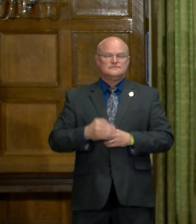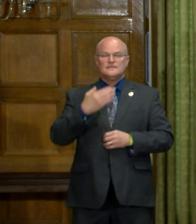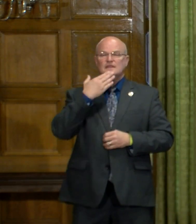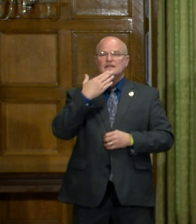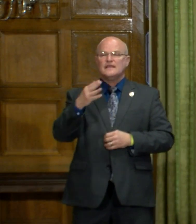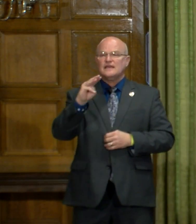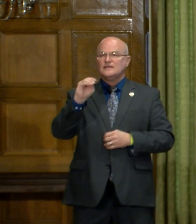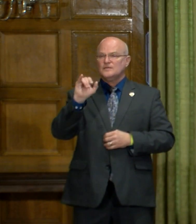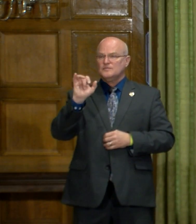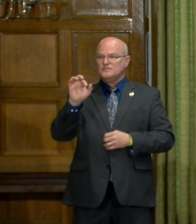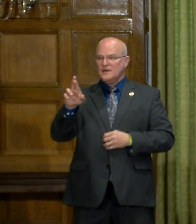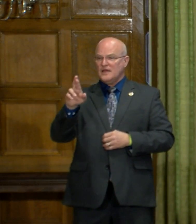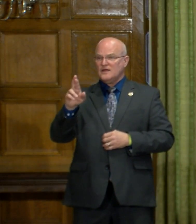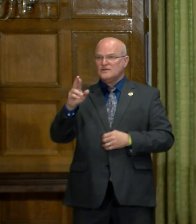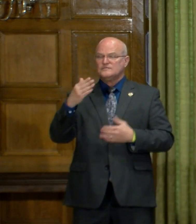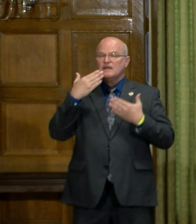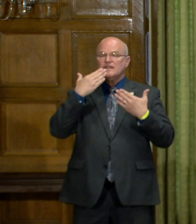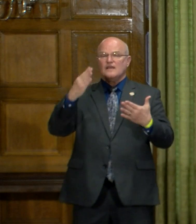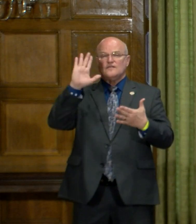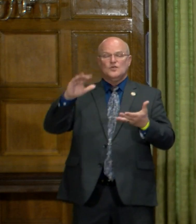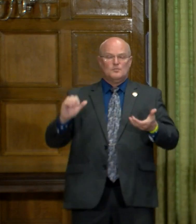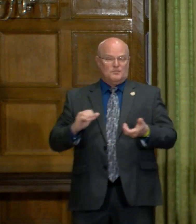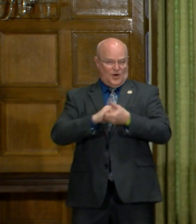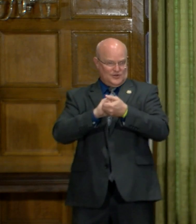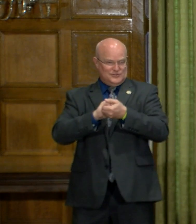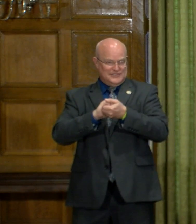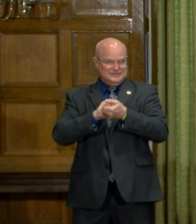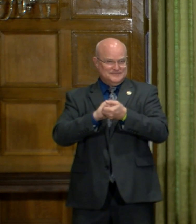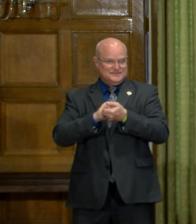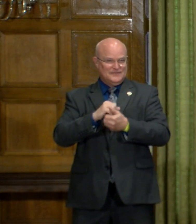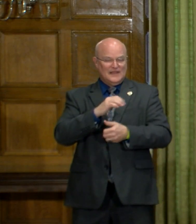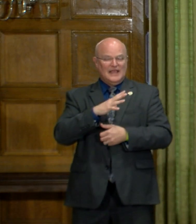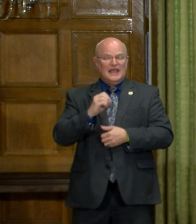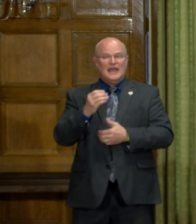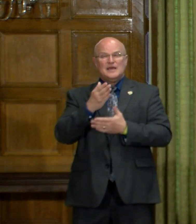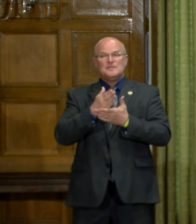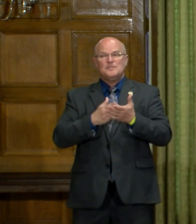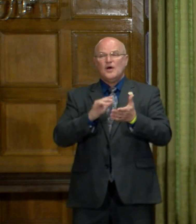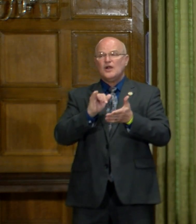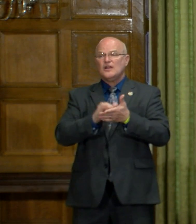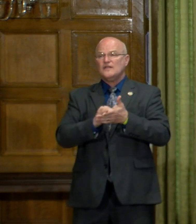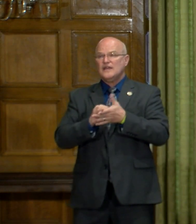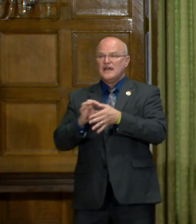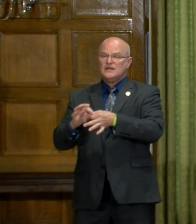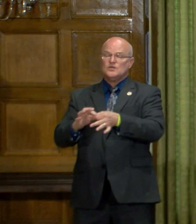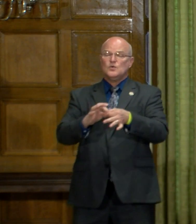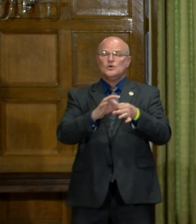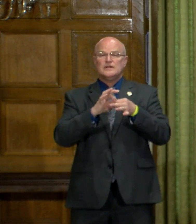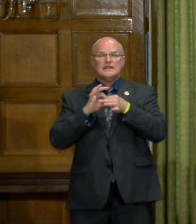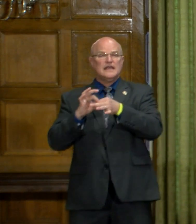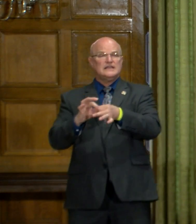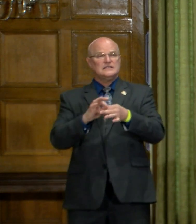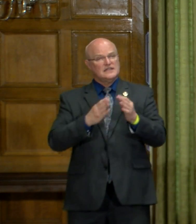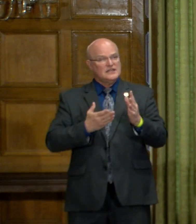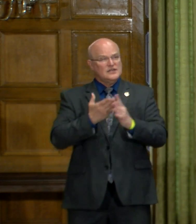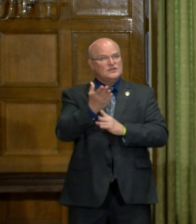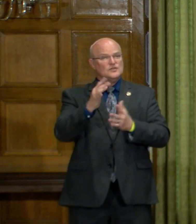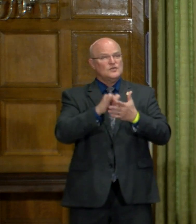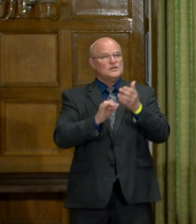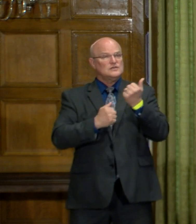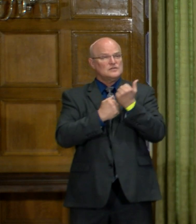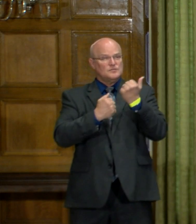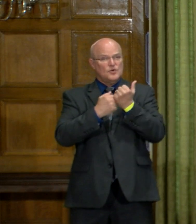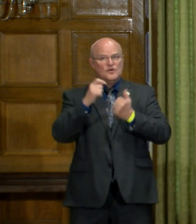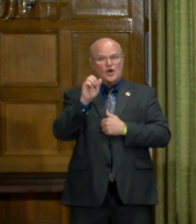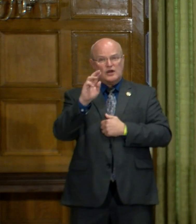Thank you, Mayor. And again, very grateful for your partnership. And part of that coordination is through the